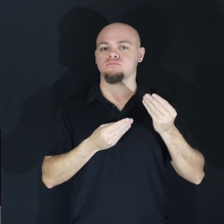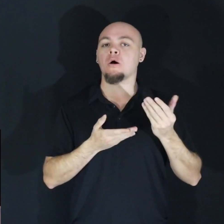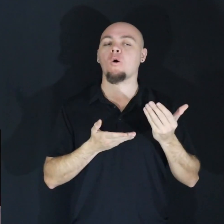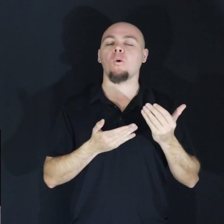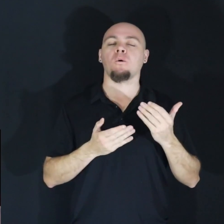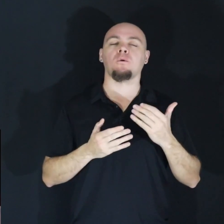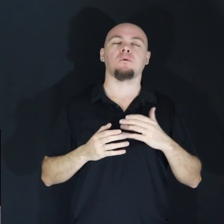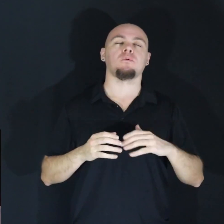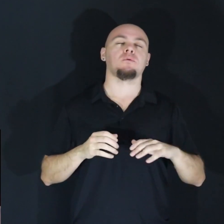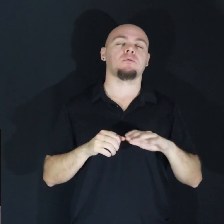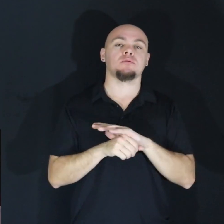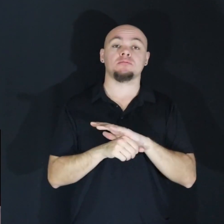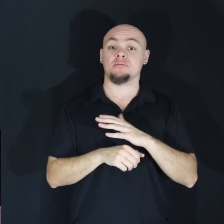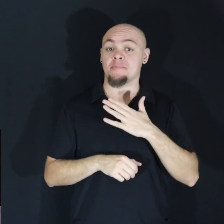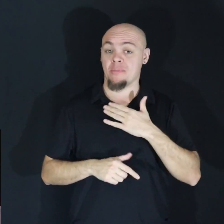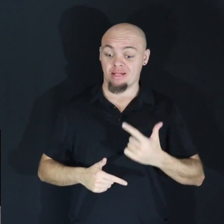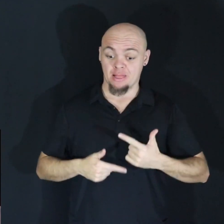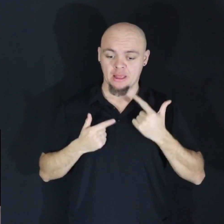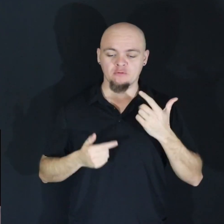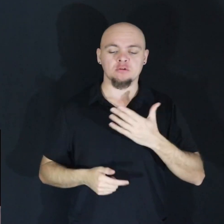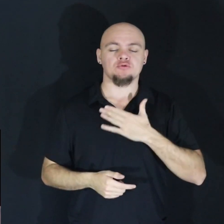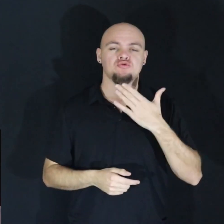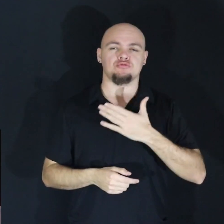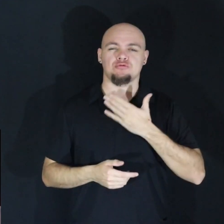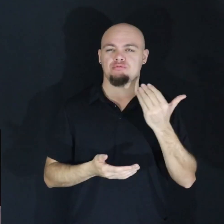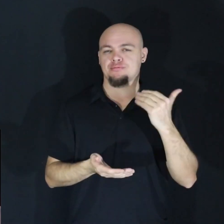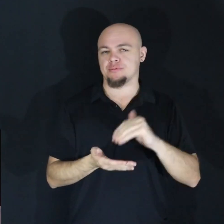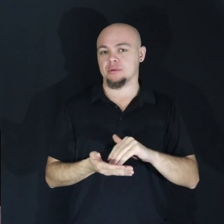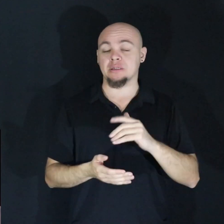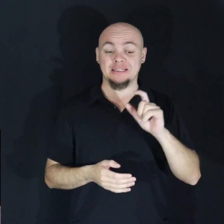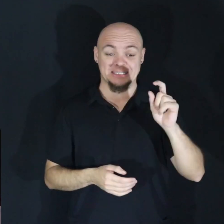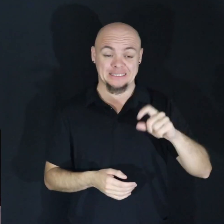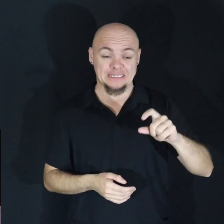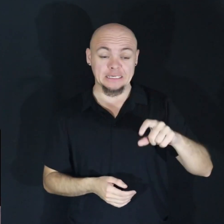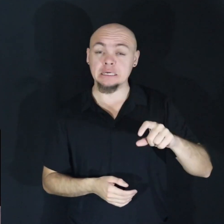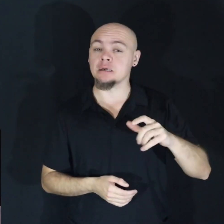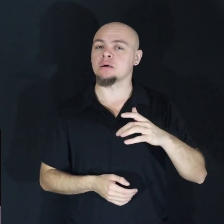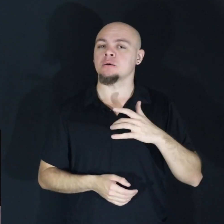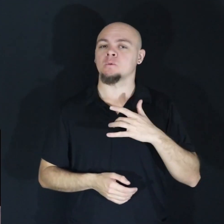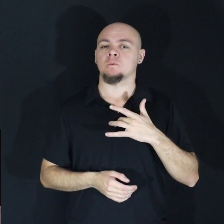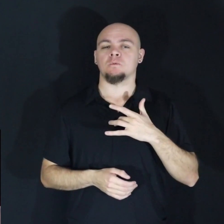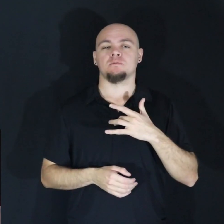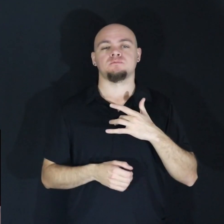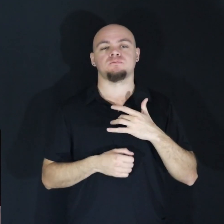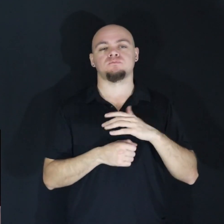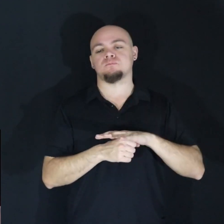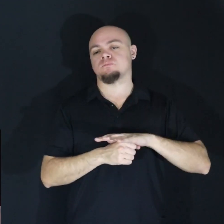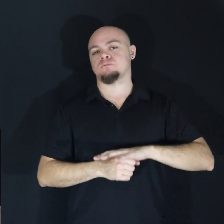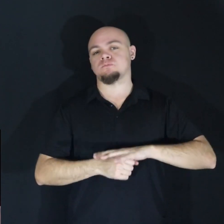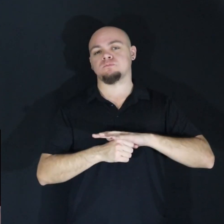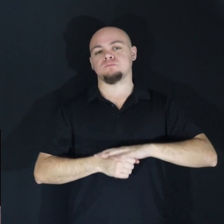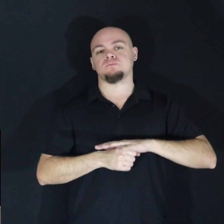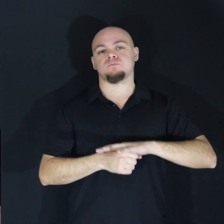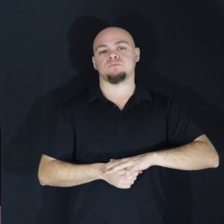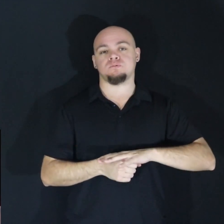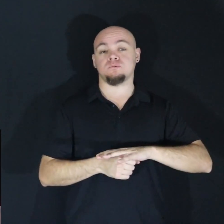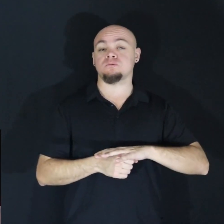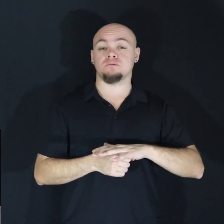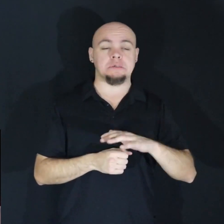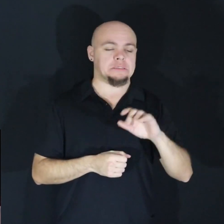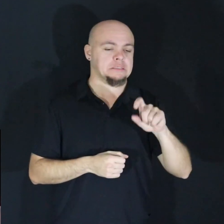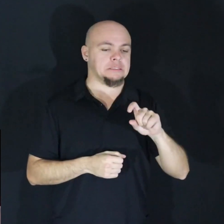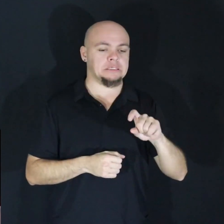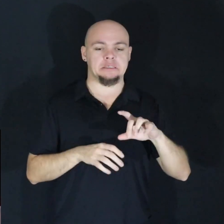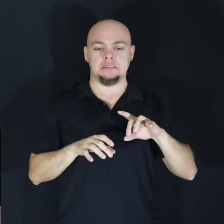As joy began to return to my life, my need and that pressing feeling that I felt like I needed to